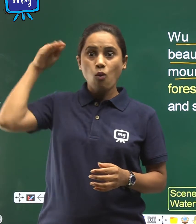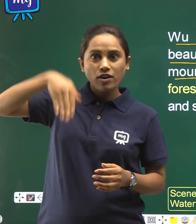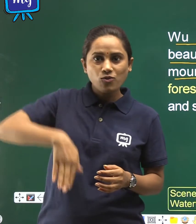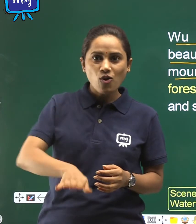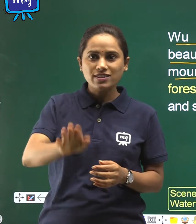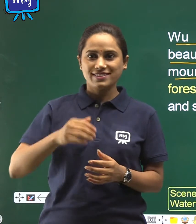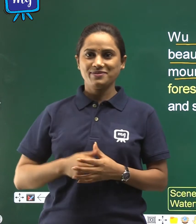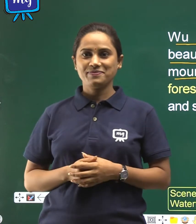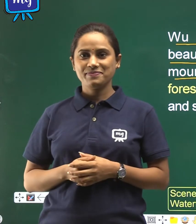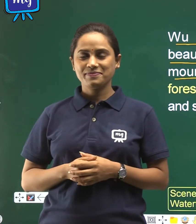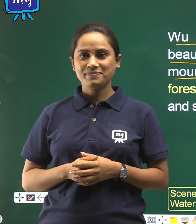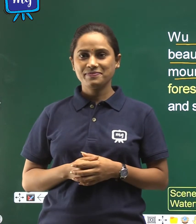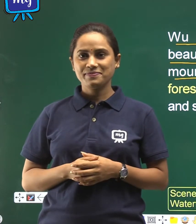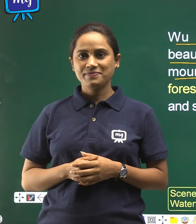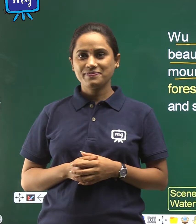waterfalls,